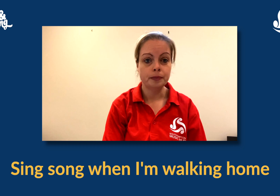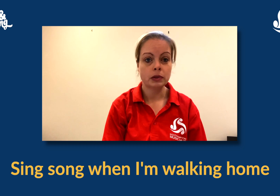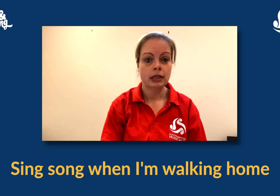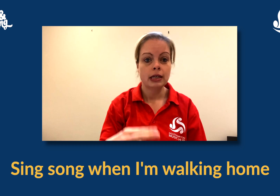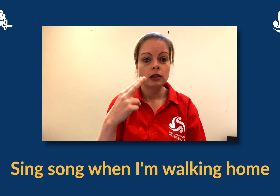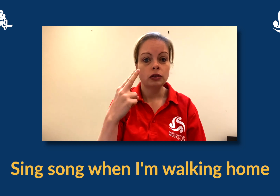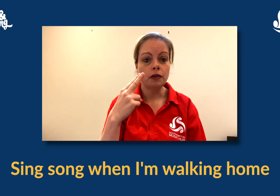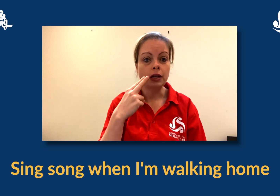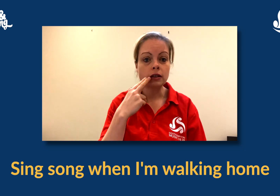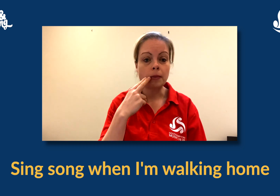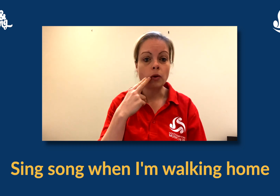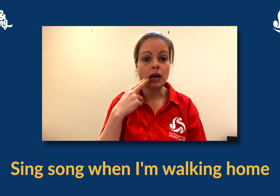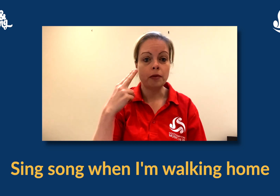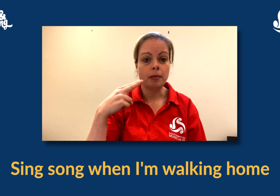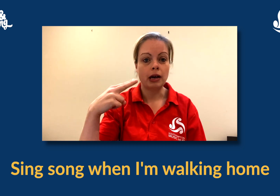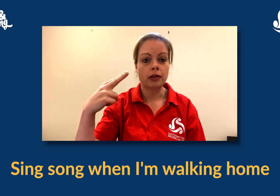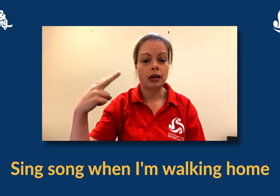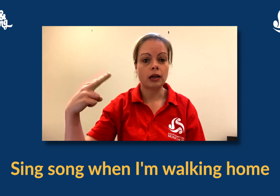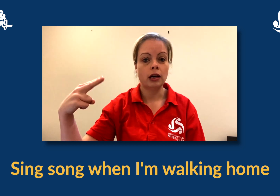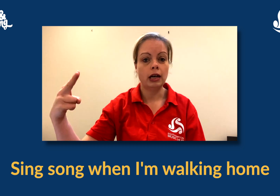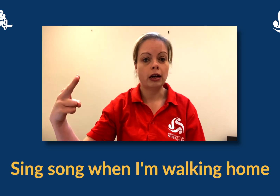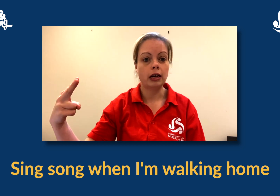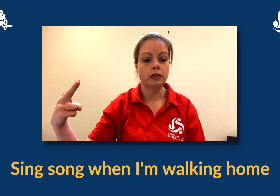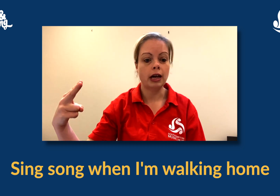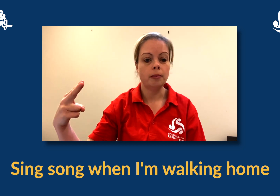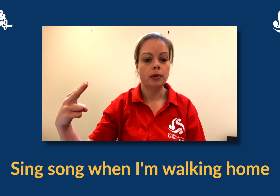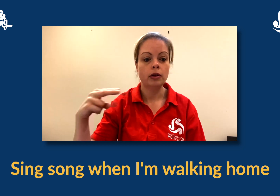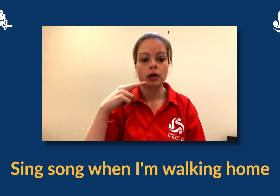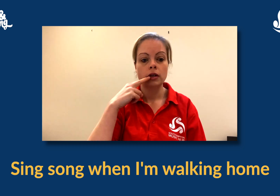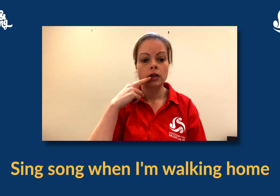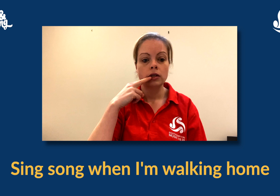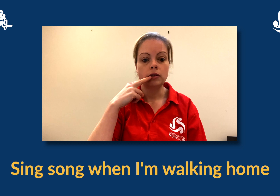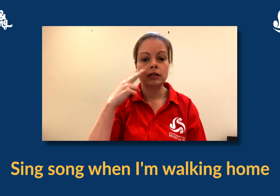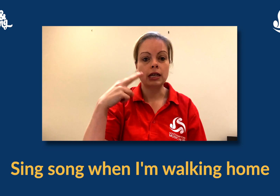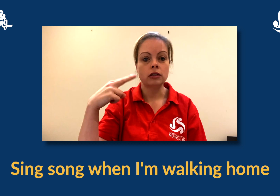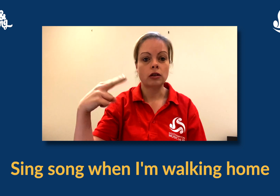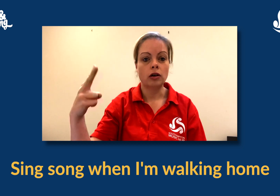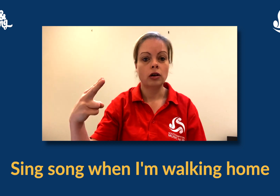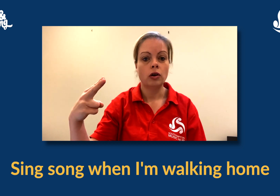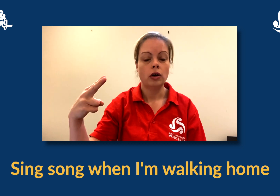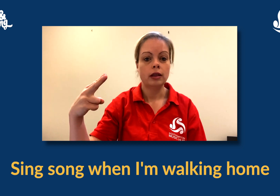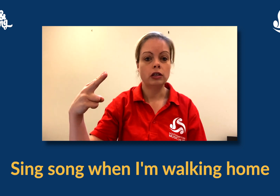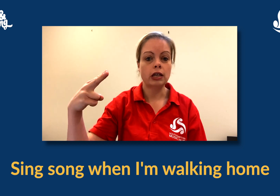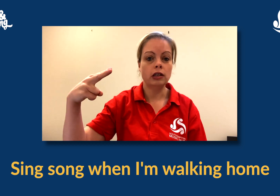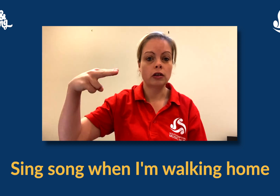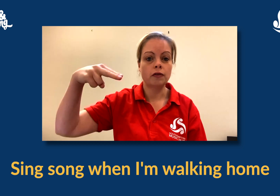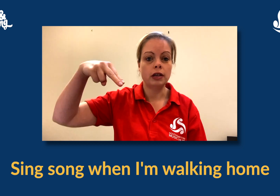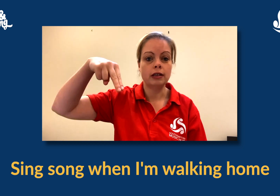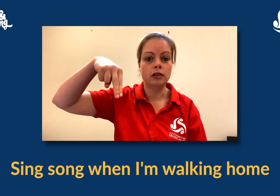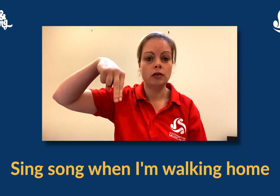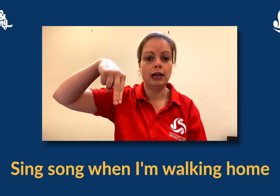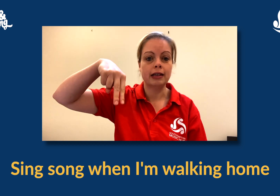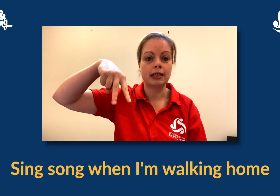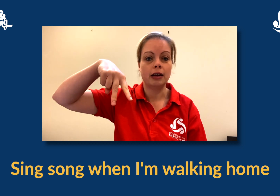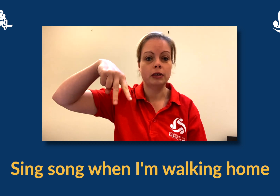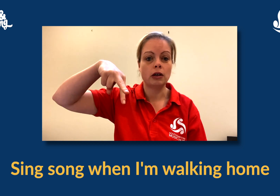home. 2 fingers coming away from your mouth in a curly kind of shape. So sing song, then change those fingers